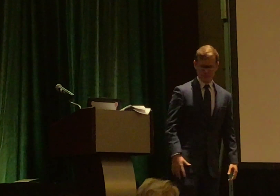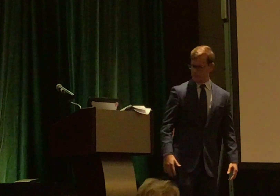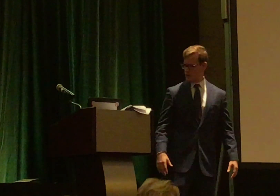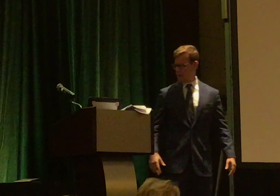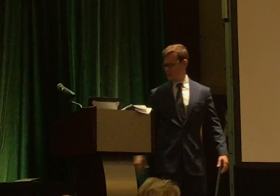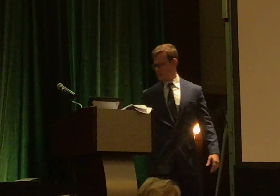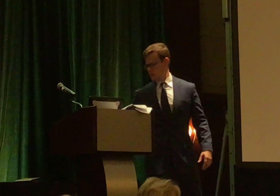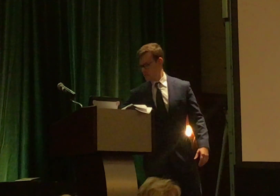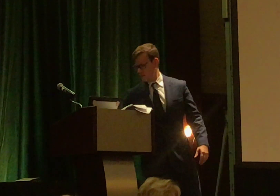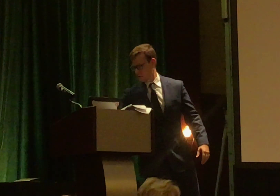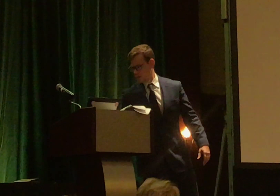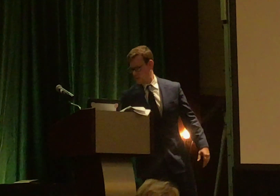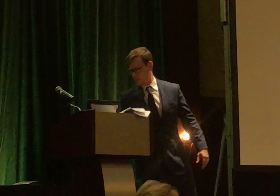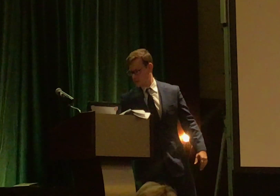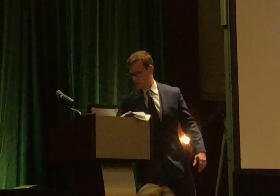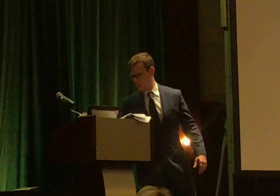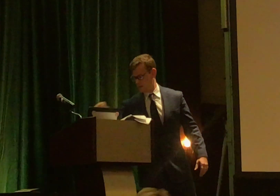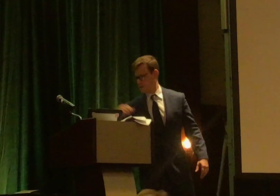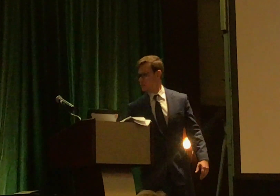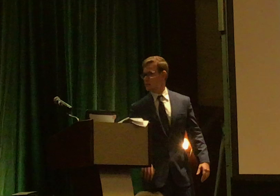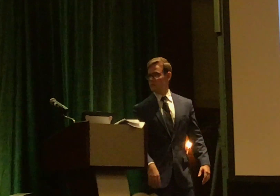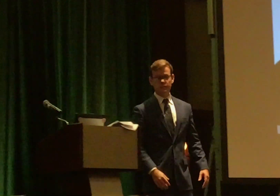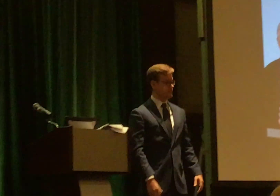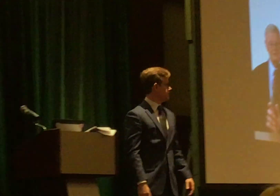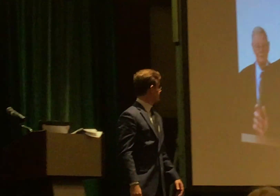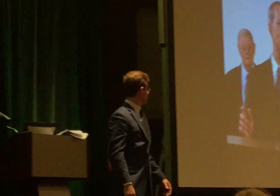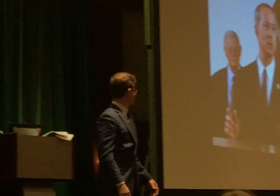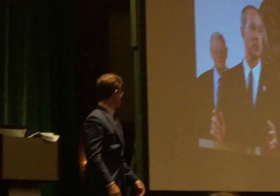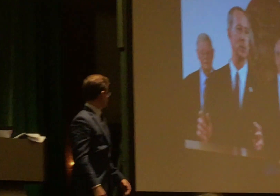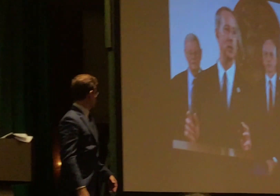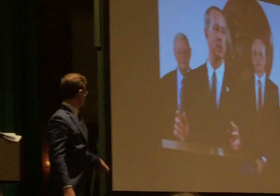We had to find out why.